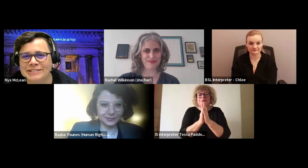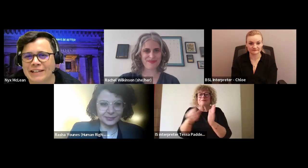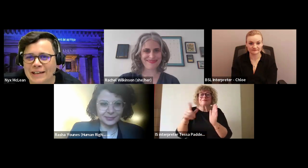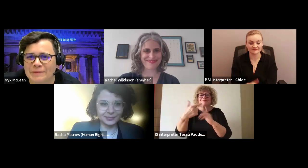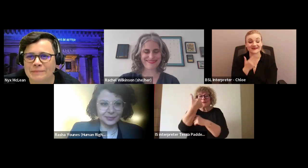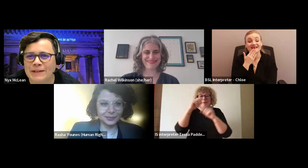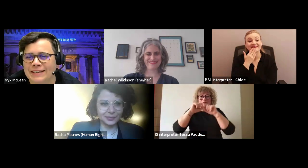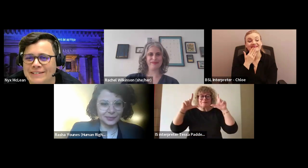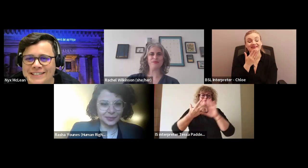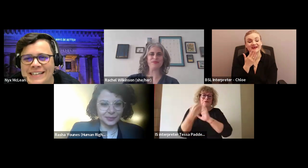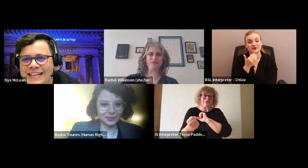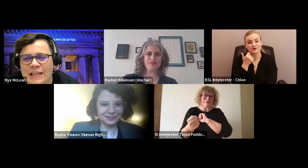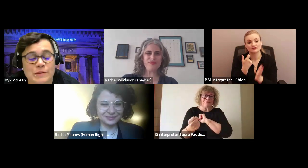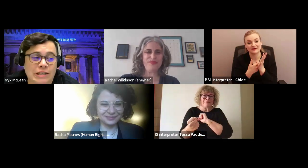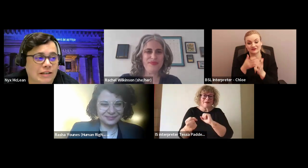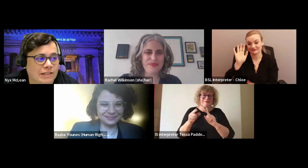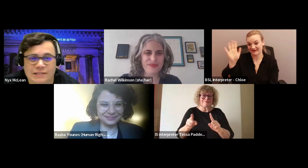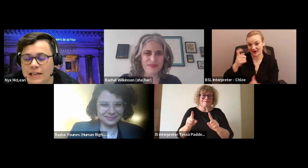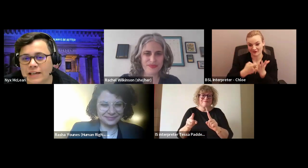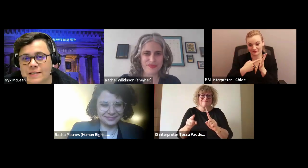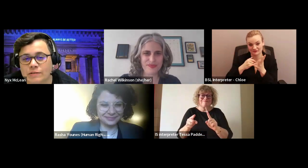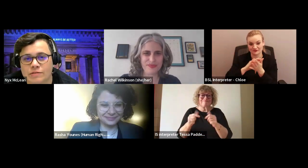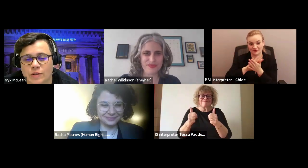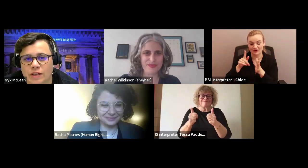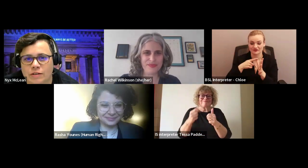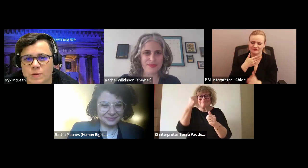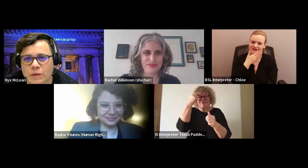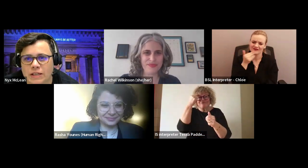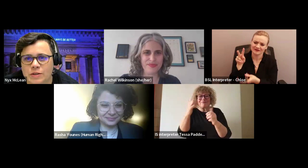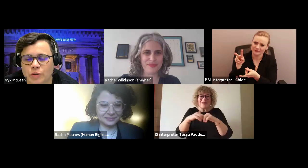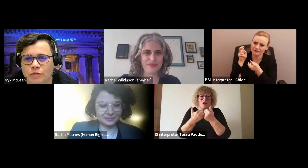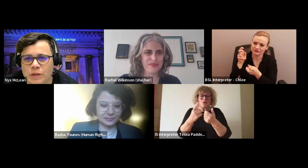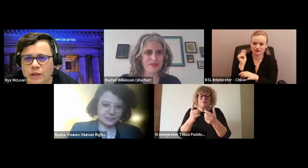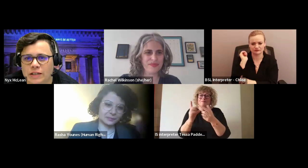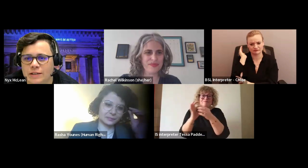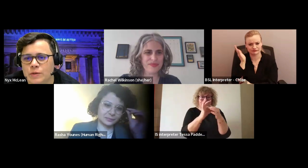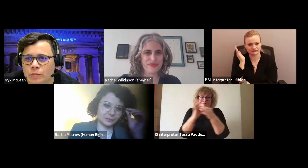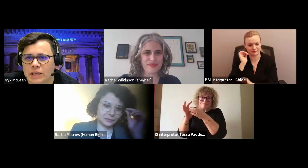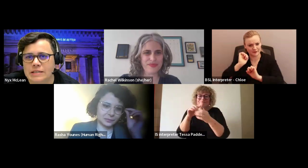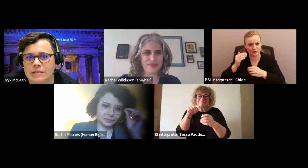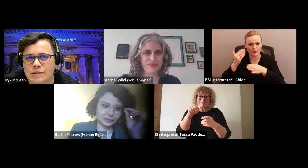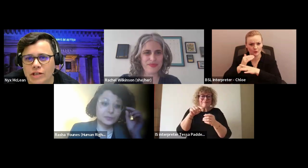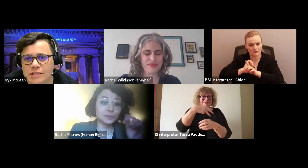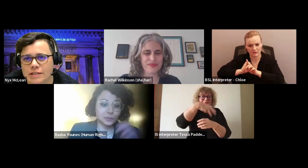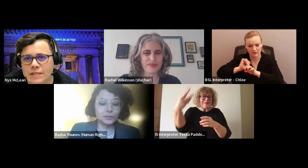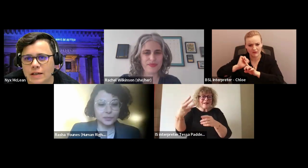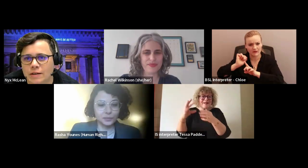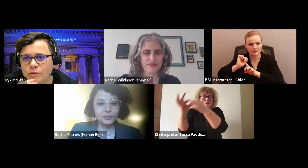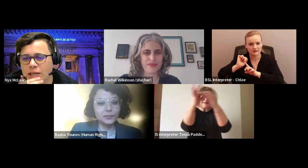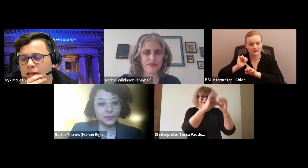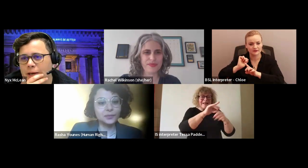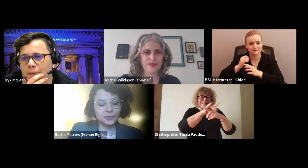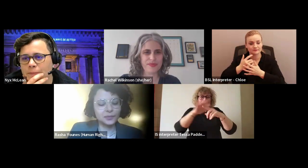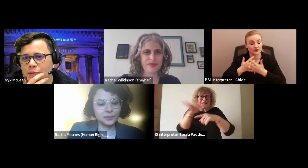Thanks, Rachel. Hi, Rasha. It was really lovely to hear you speaking to the work you've been doing, because there were so many instances of resonance